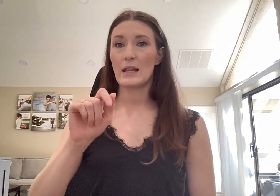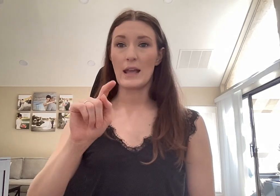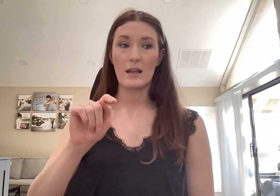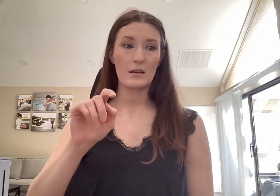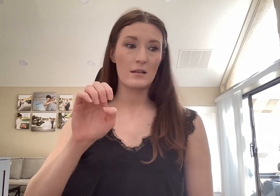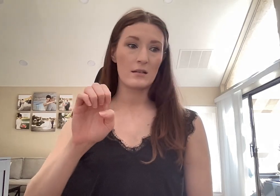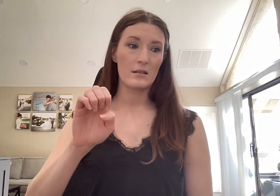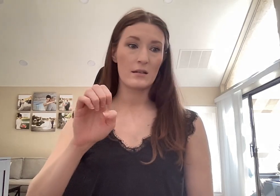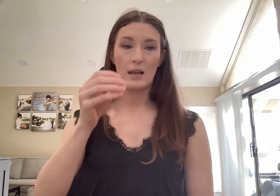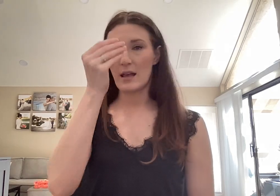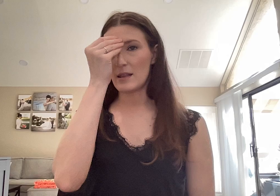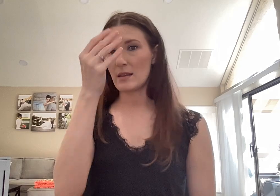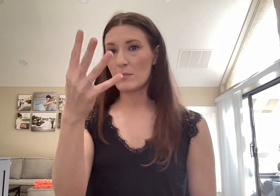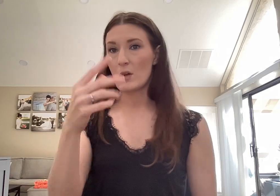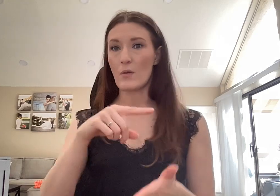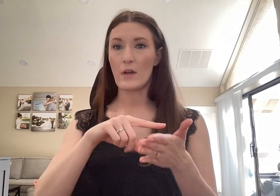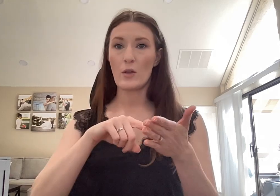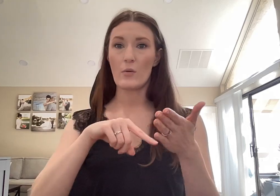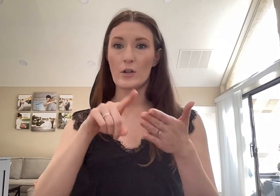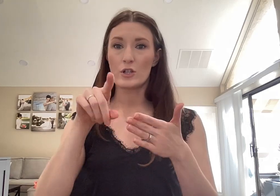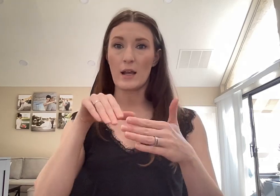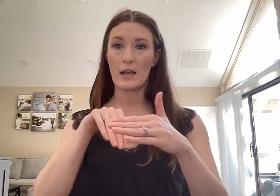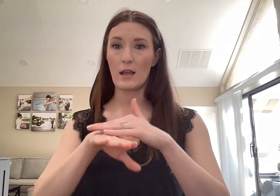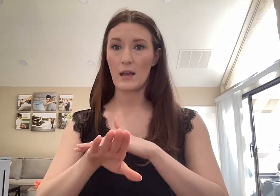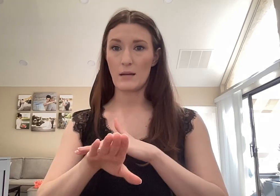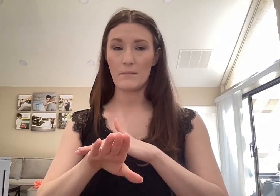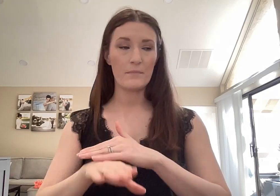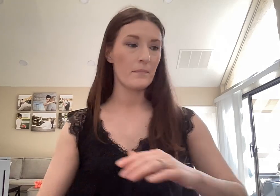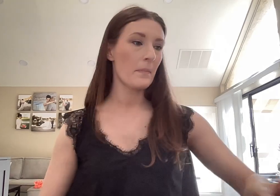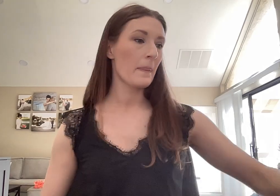gate and let them know that you are checking in.